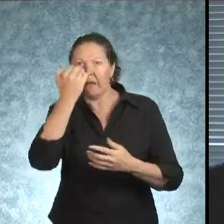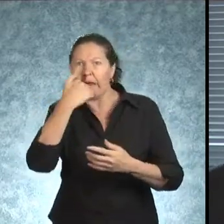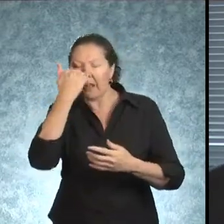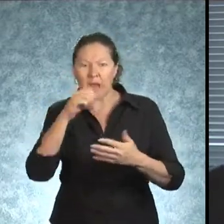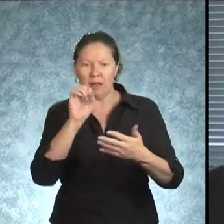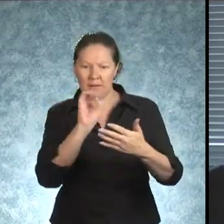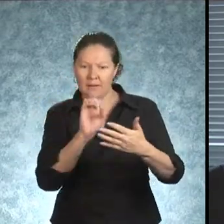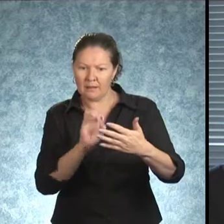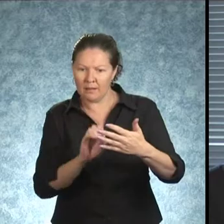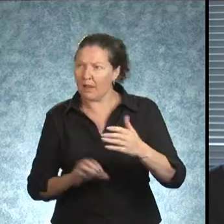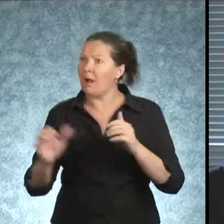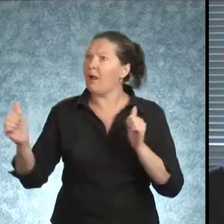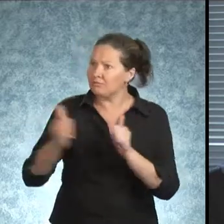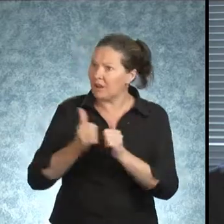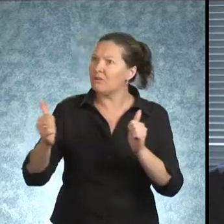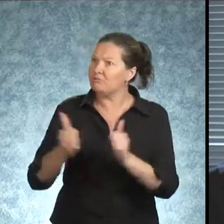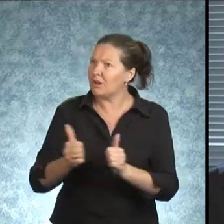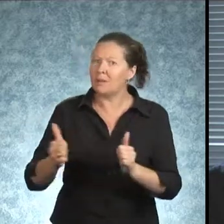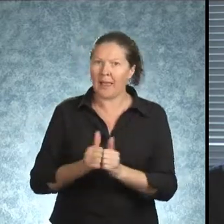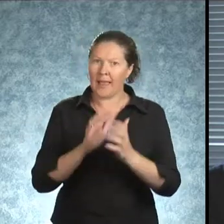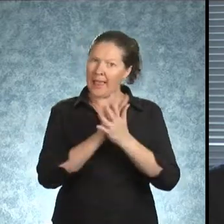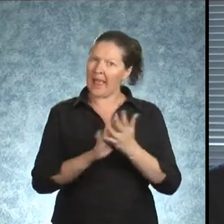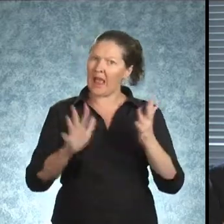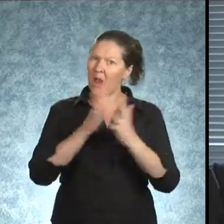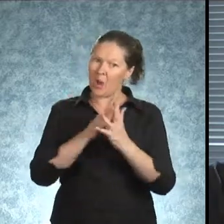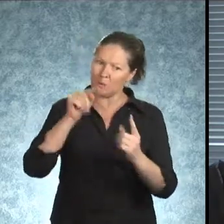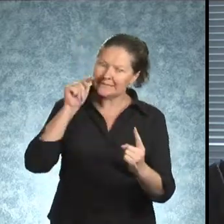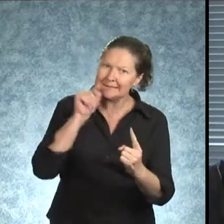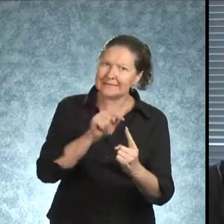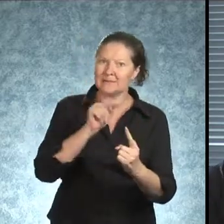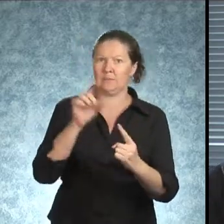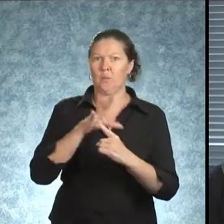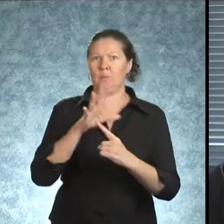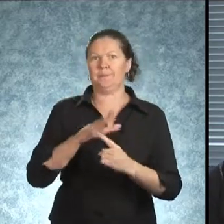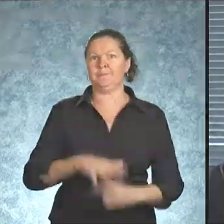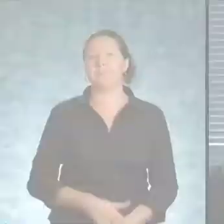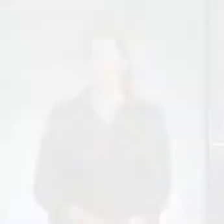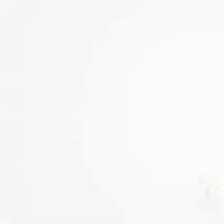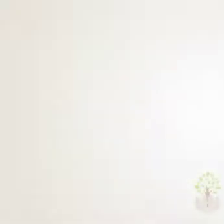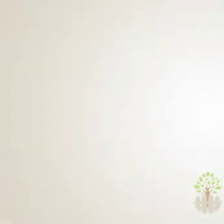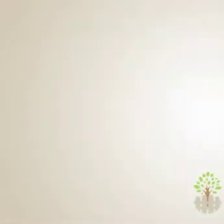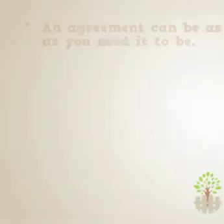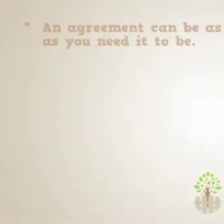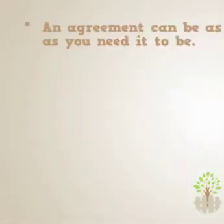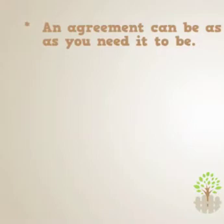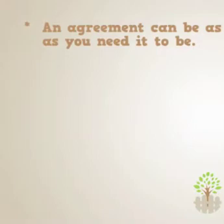smaller things haven't been negotiated about the how as much as the yes, it's going to happen.